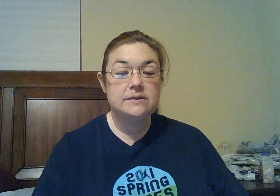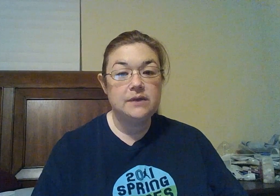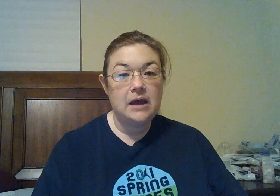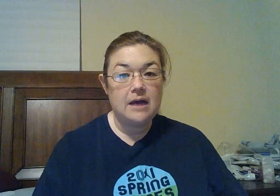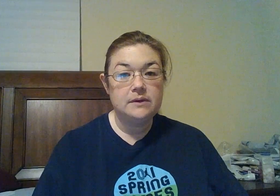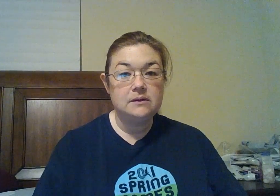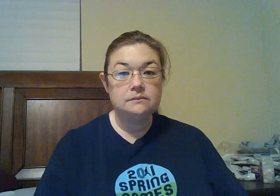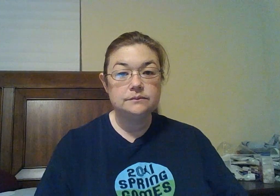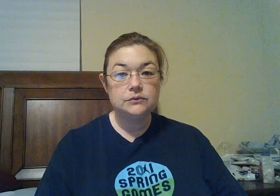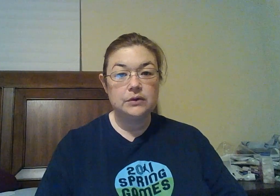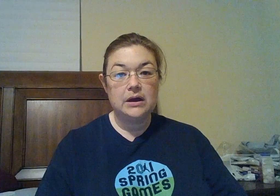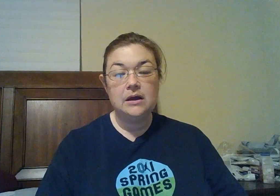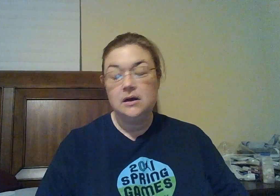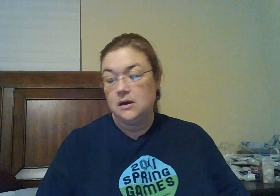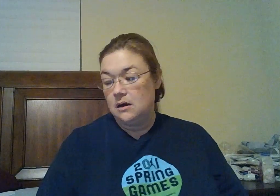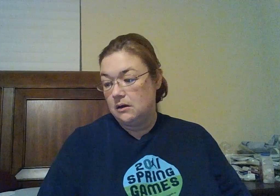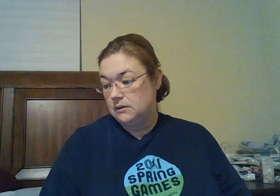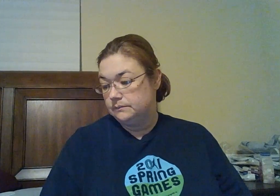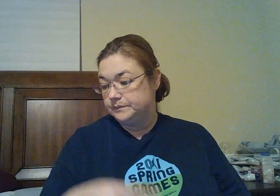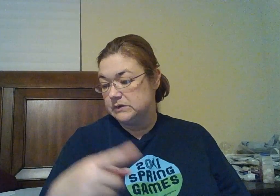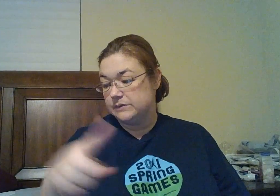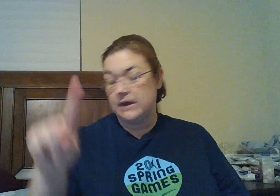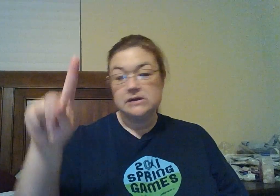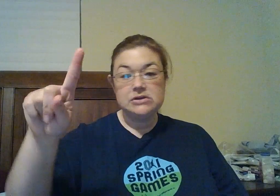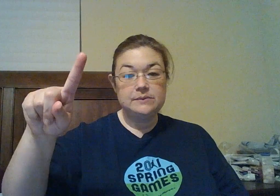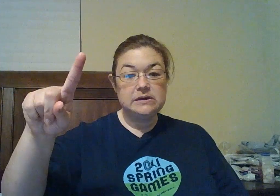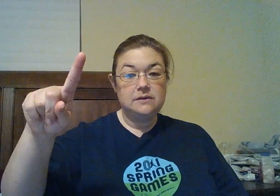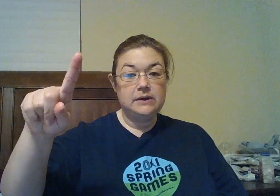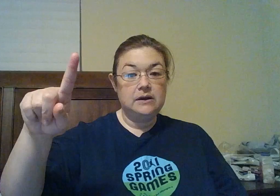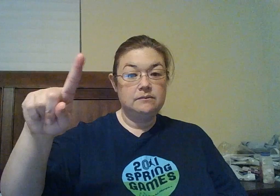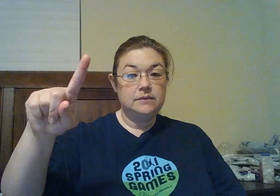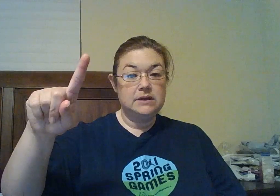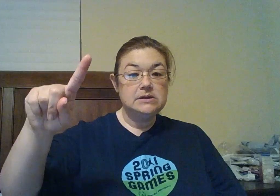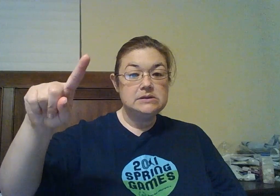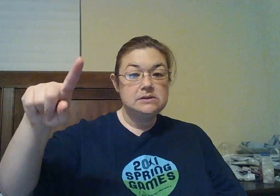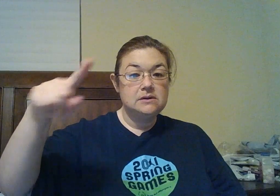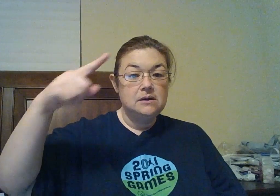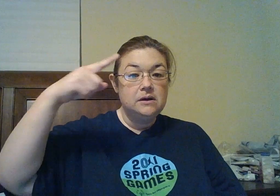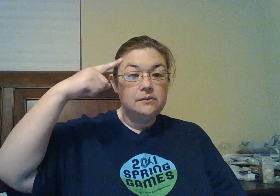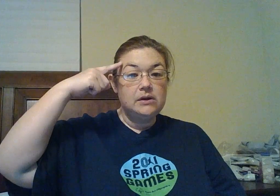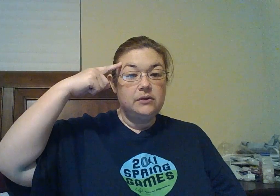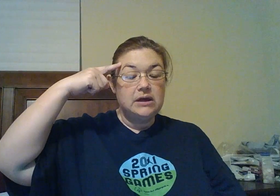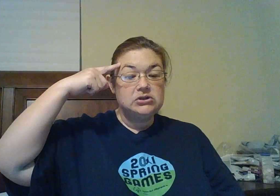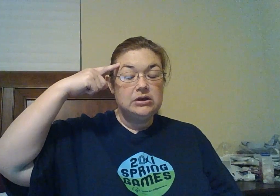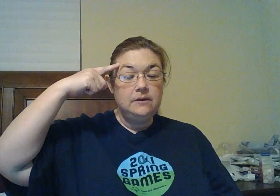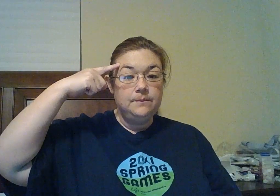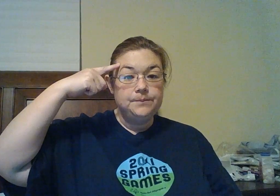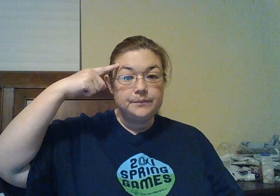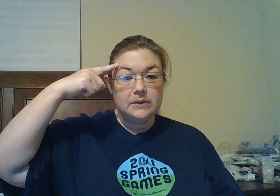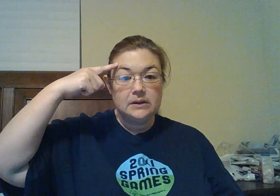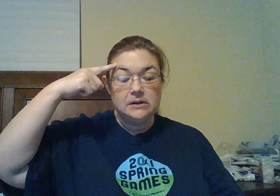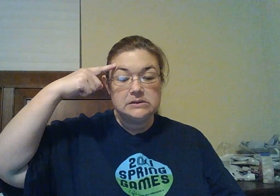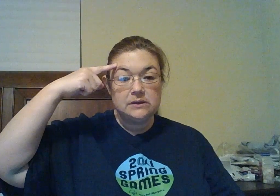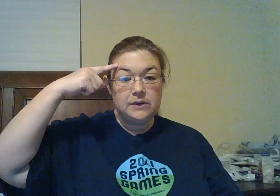something happened. Okay, so my hand shape is going to be this. My location is going to be at